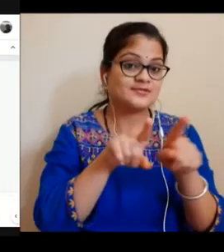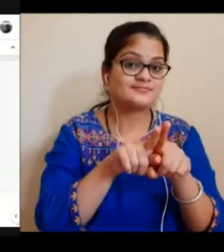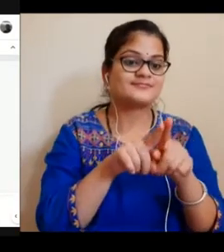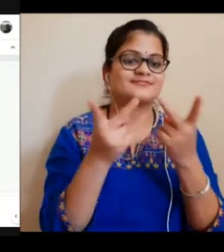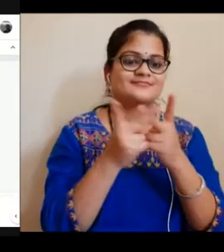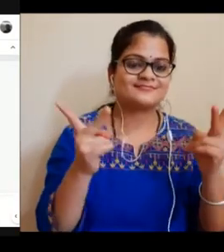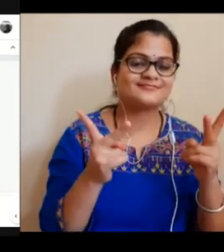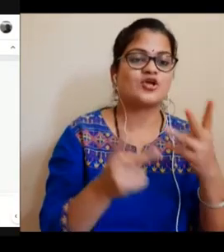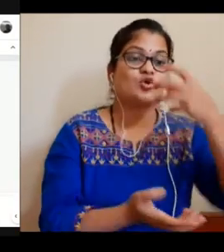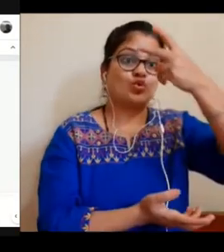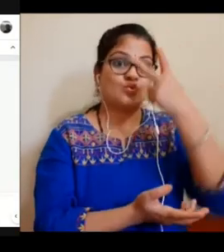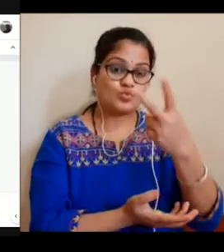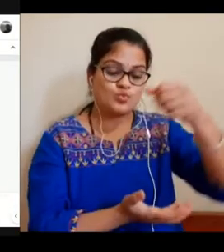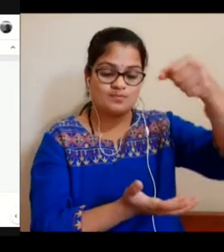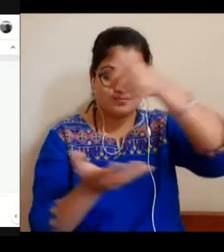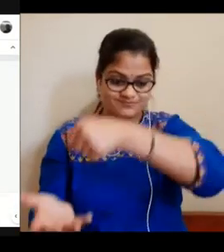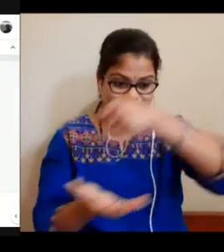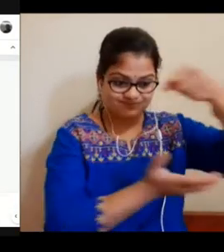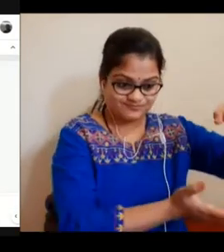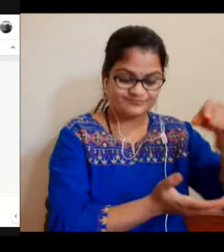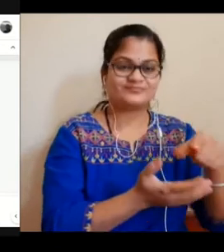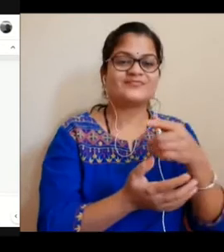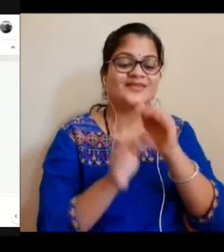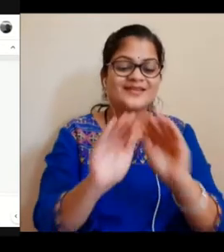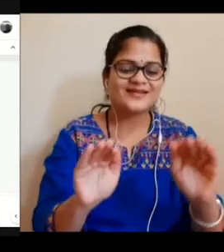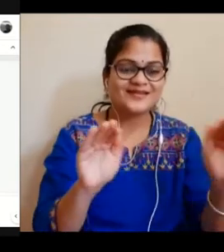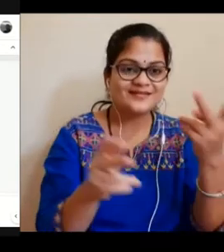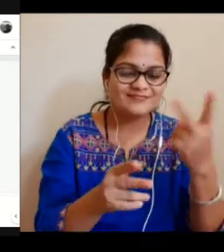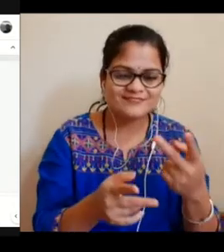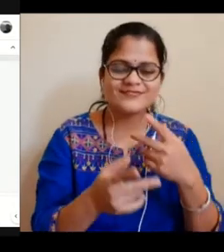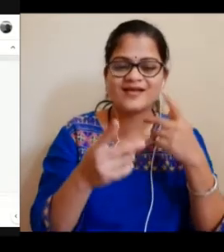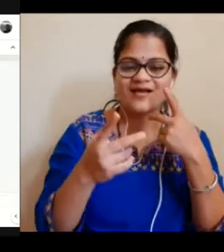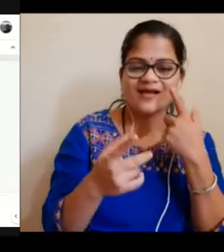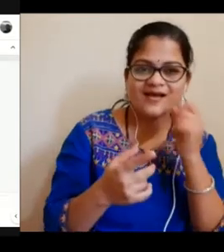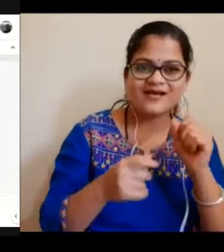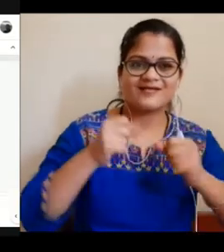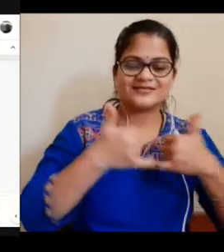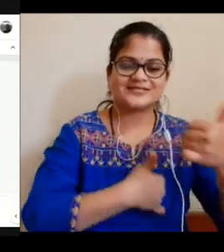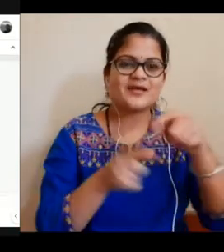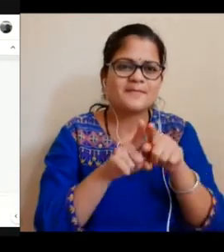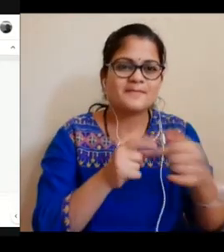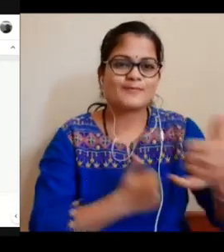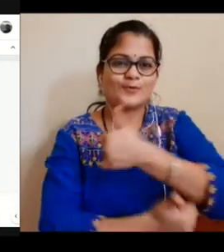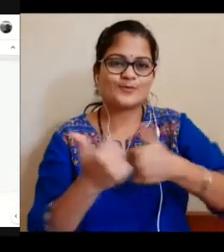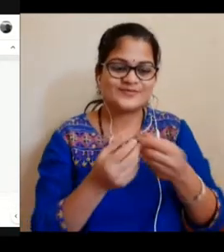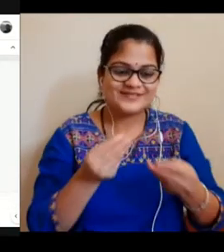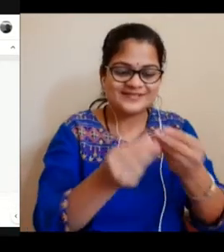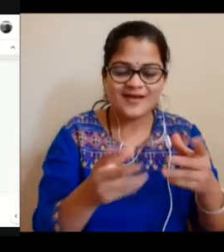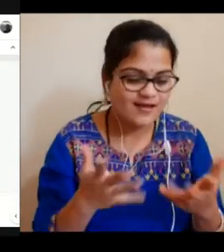even have a game like two baskets, and which kid gets more apple in their basket, something like that. So it's up to you.